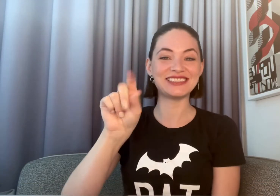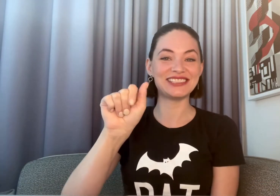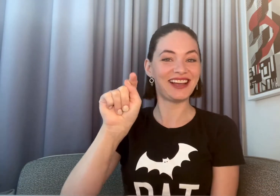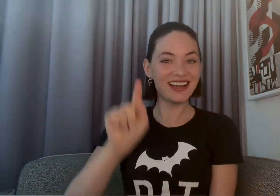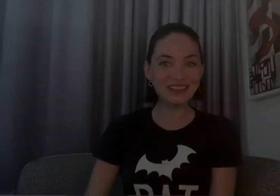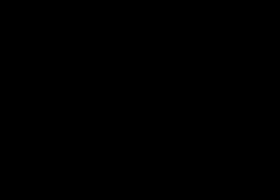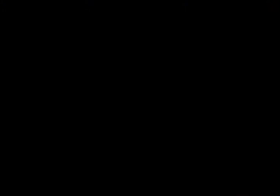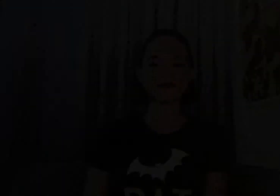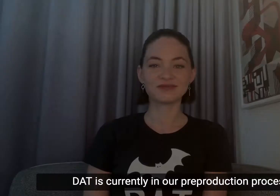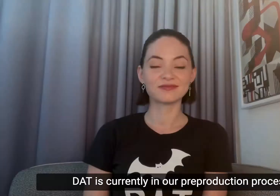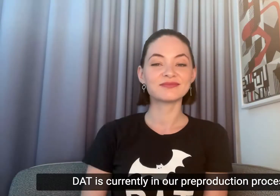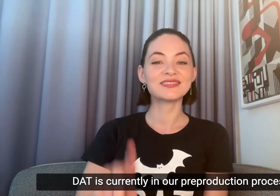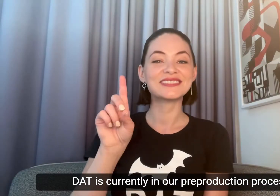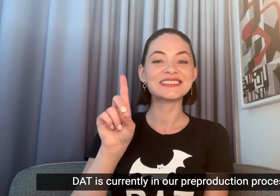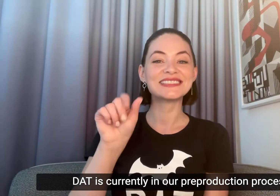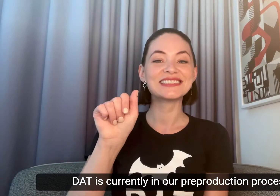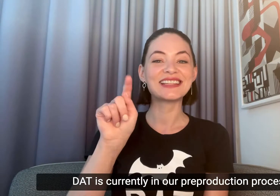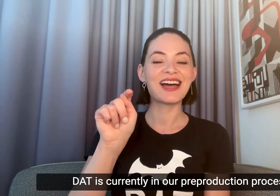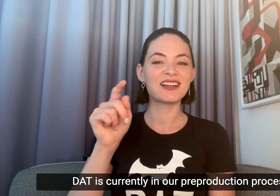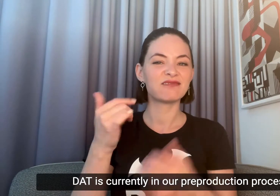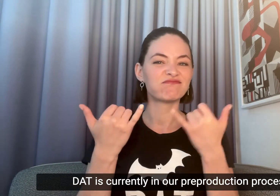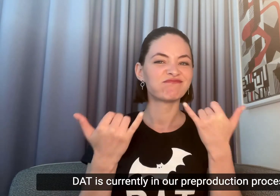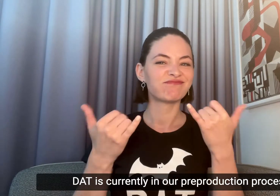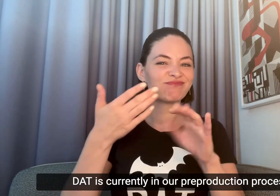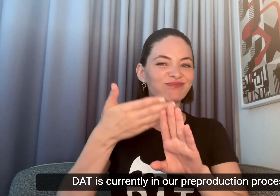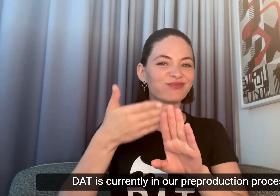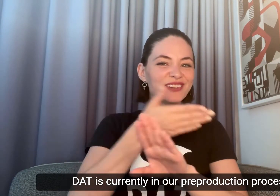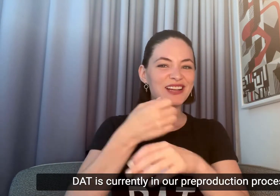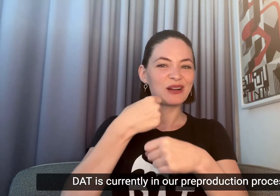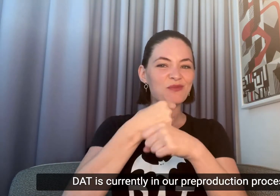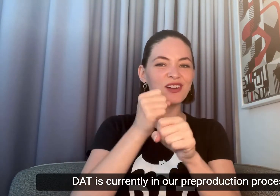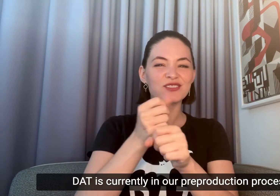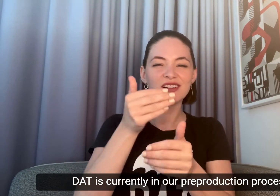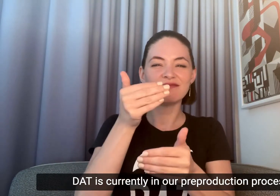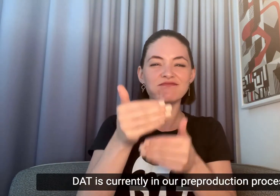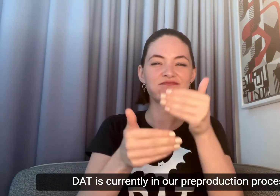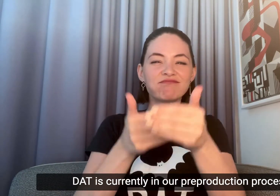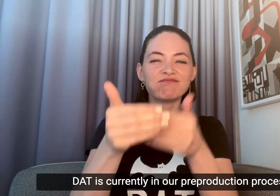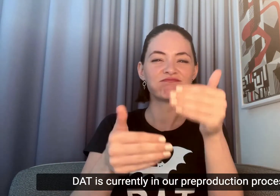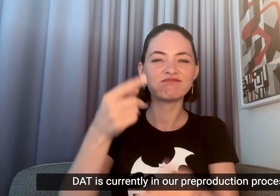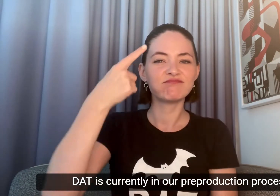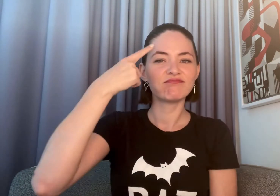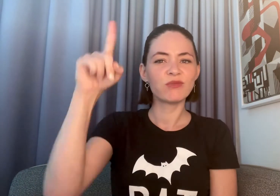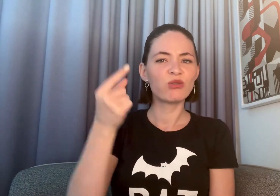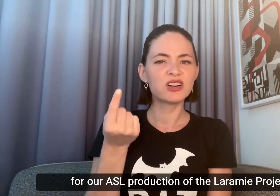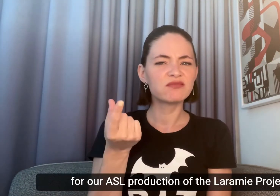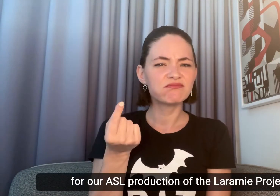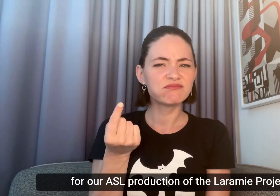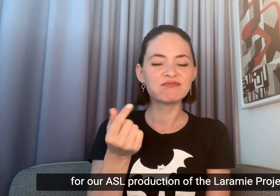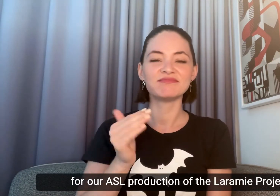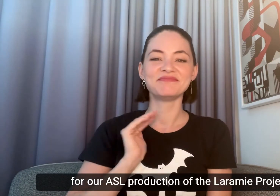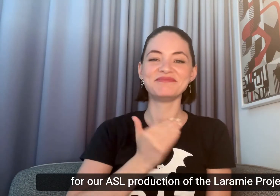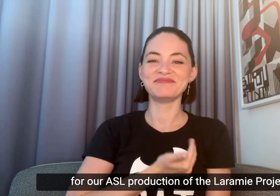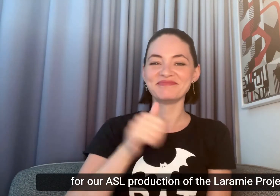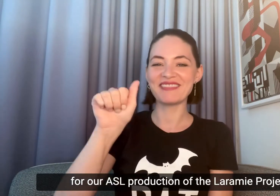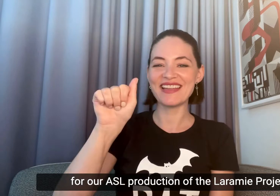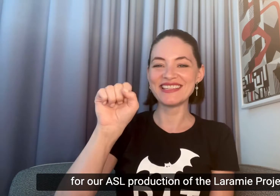DAT. DAT is currently in our pre-production process for our